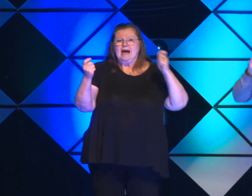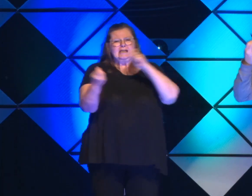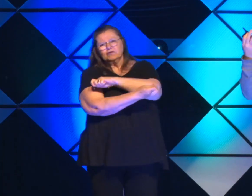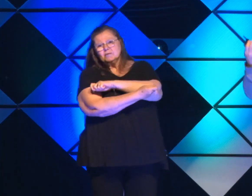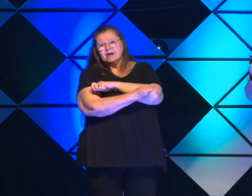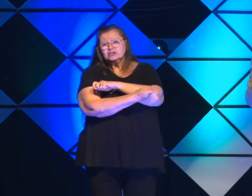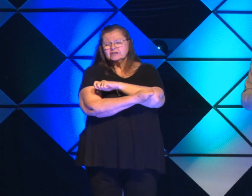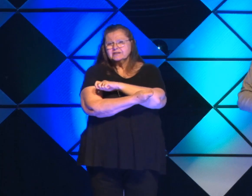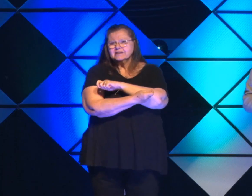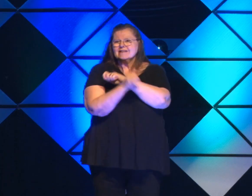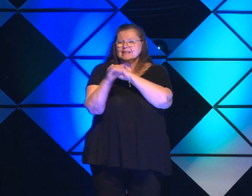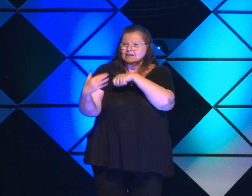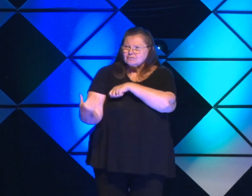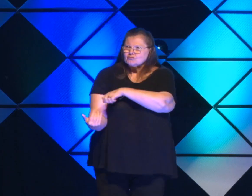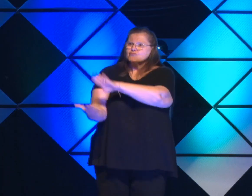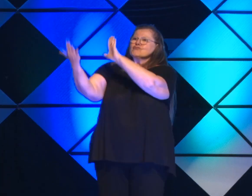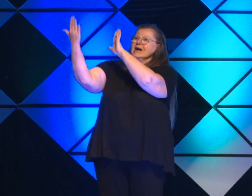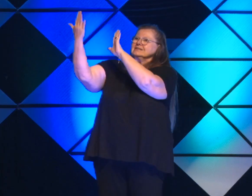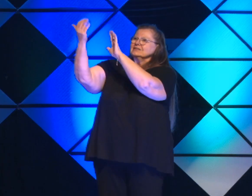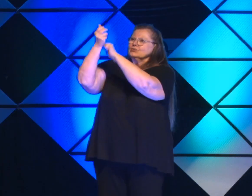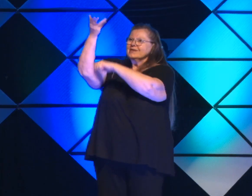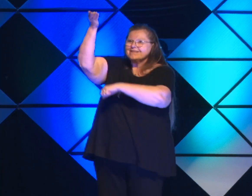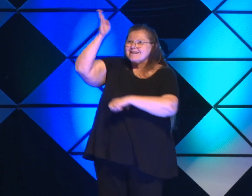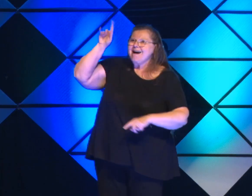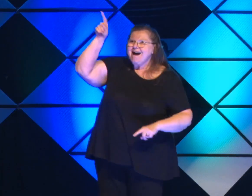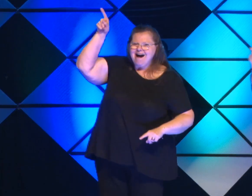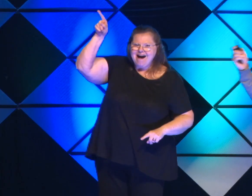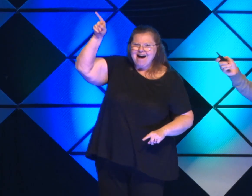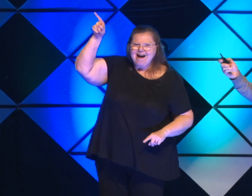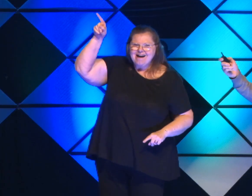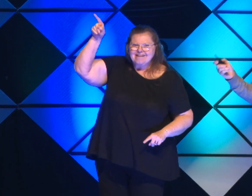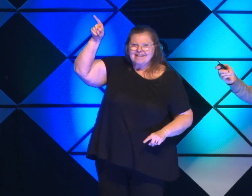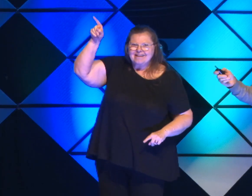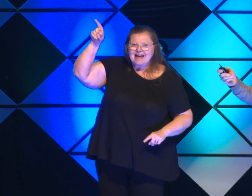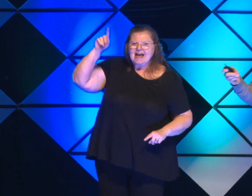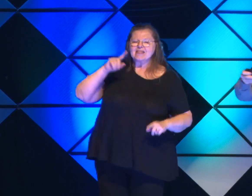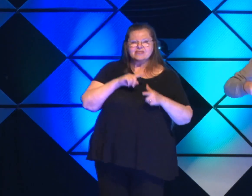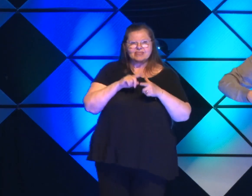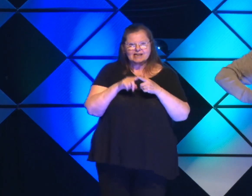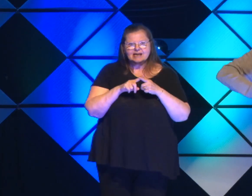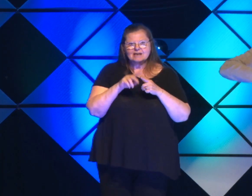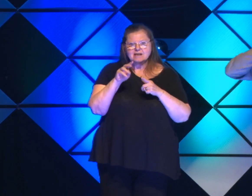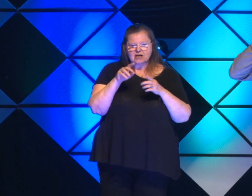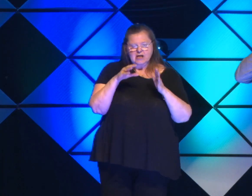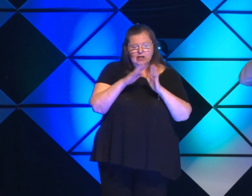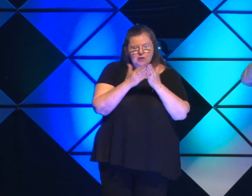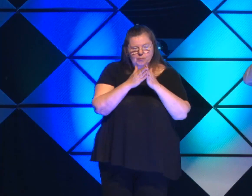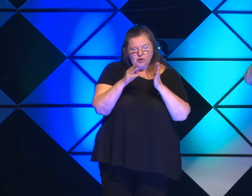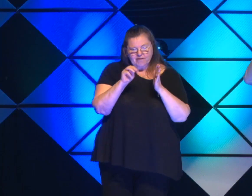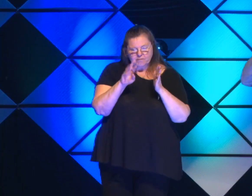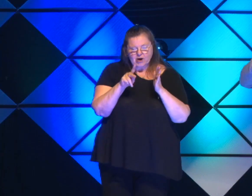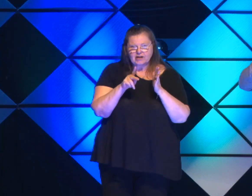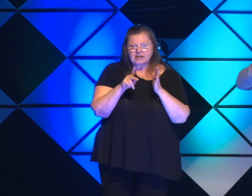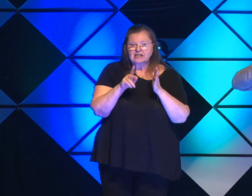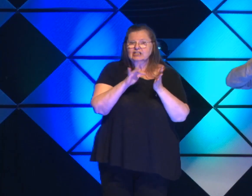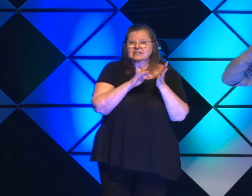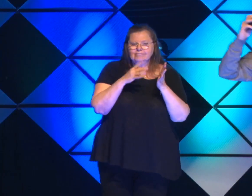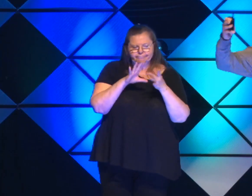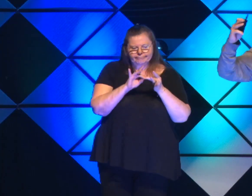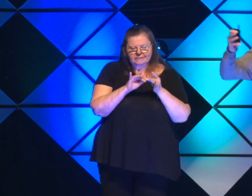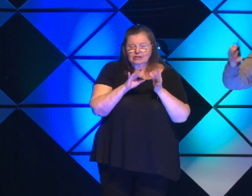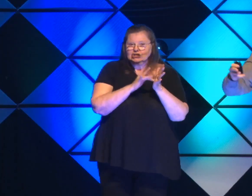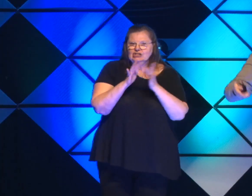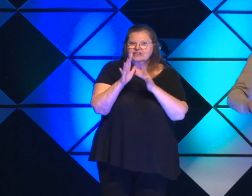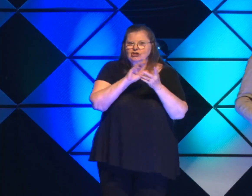God or someone is in the presence of God, right? And all of a sudden, the text says, so Jesus is transfigured, and then these